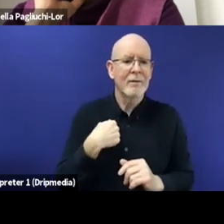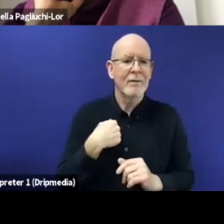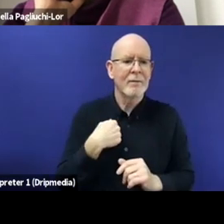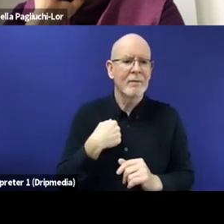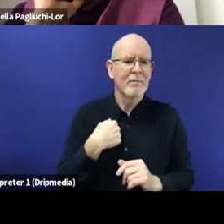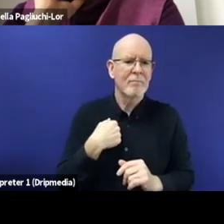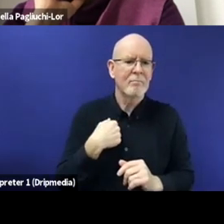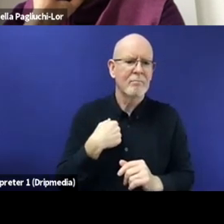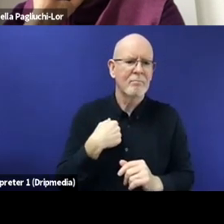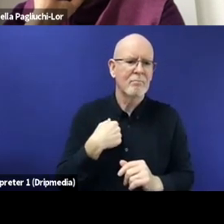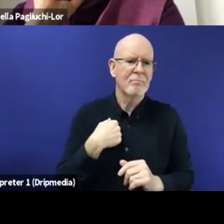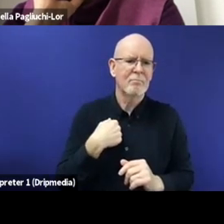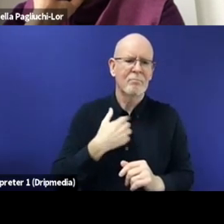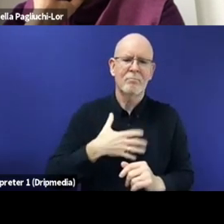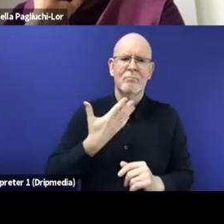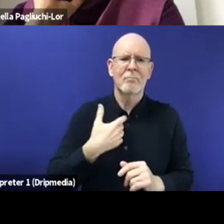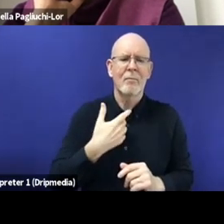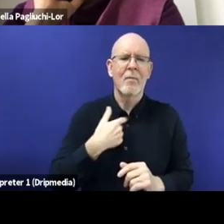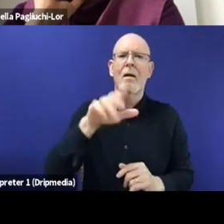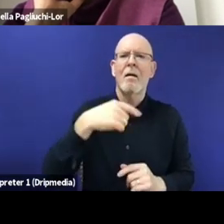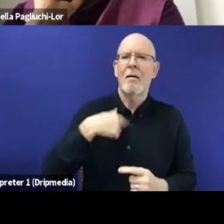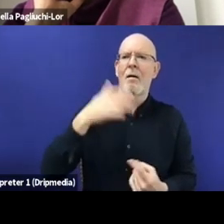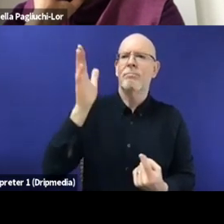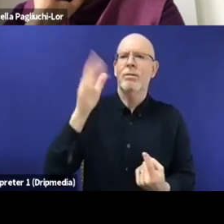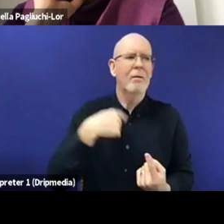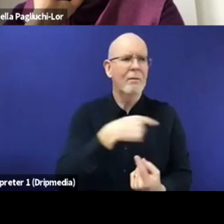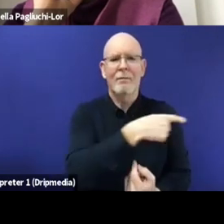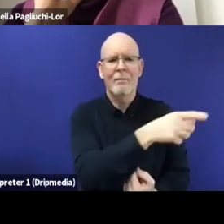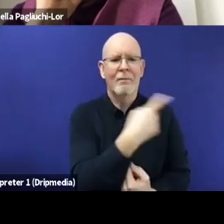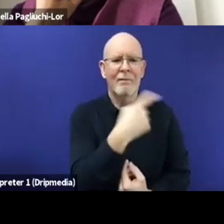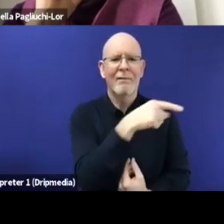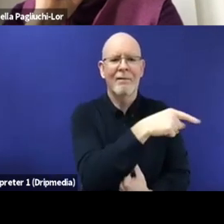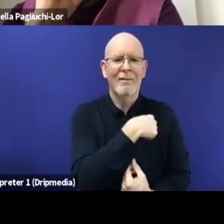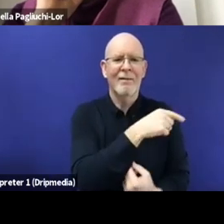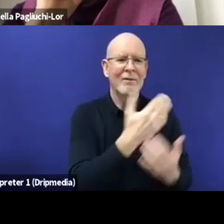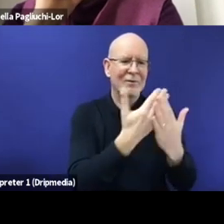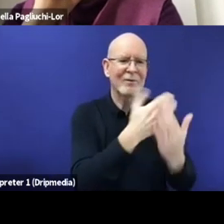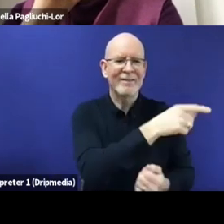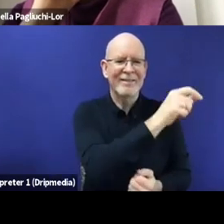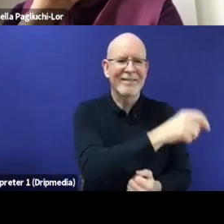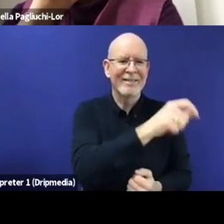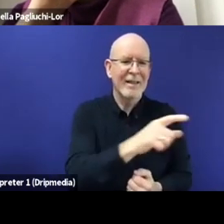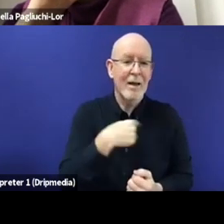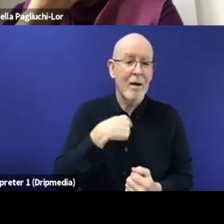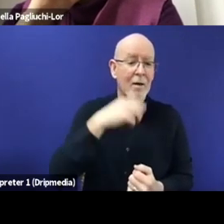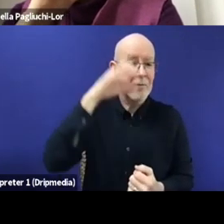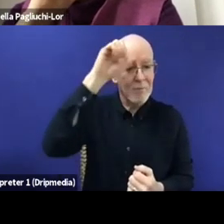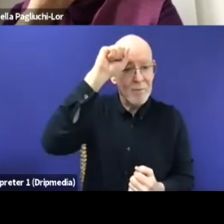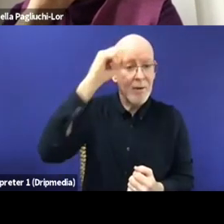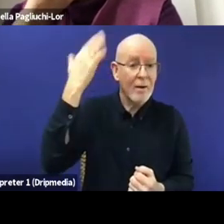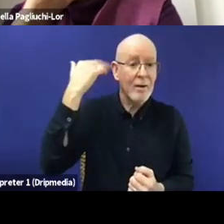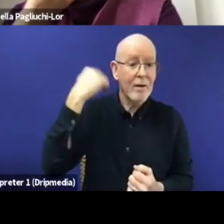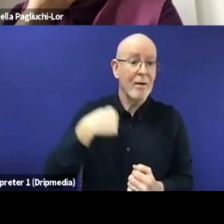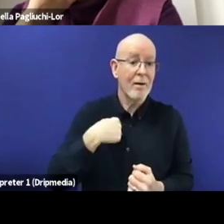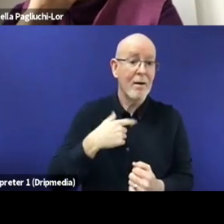was once described to me as the hot potato, which was what is the topic at the moment that gets us funding? And so these youth programs would